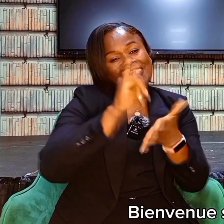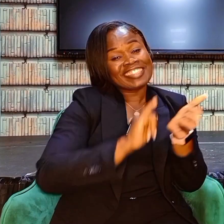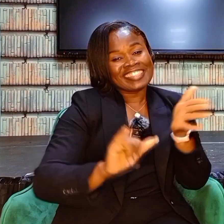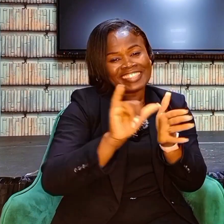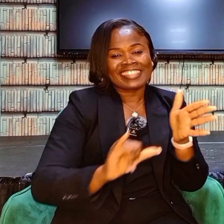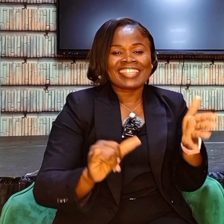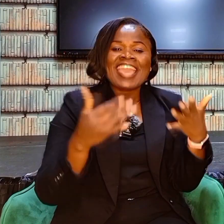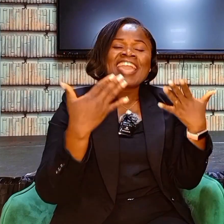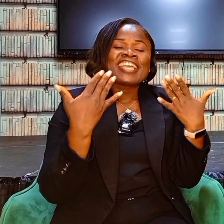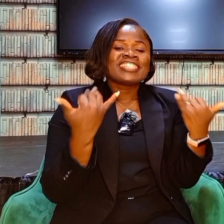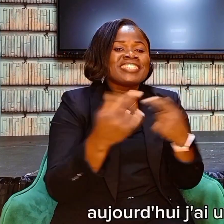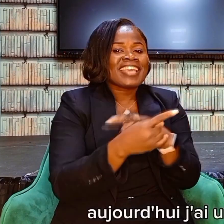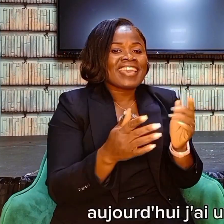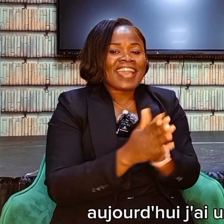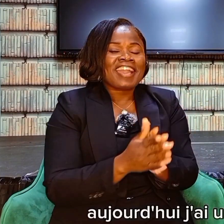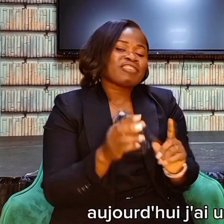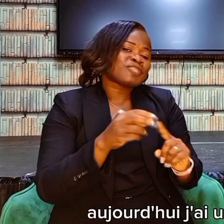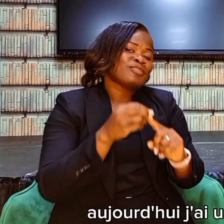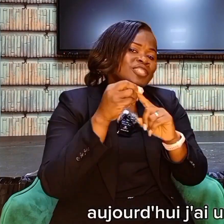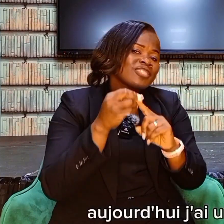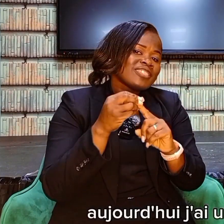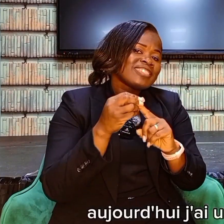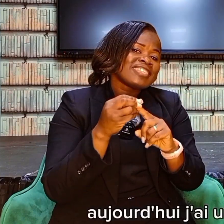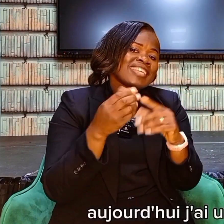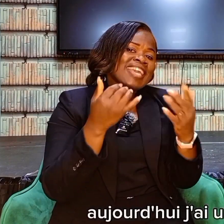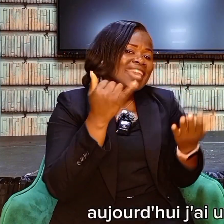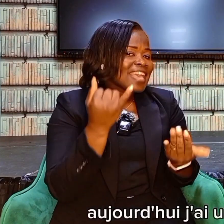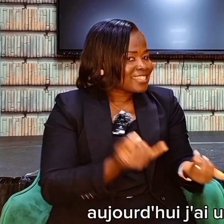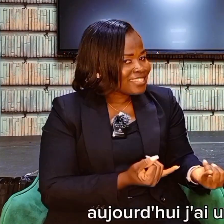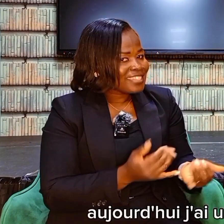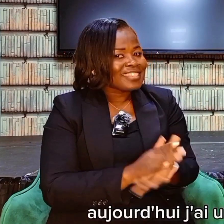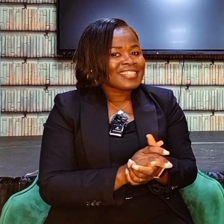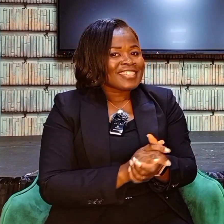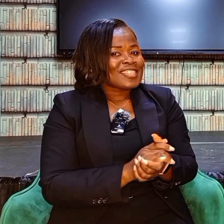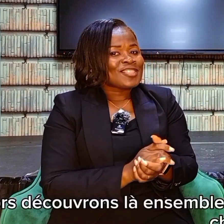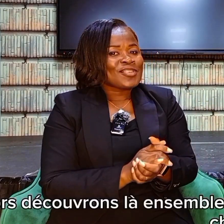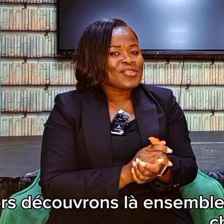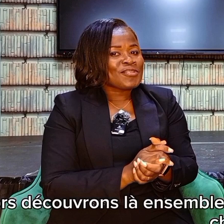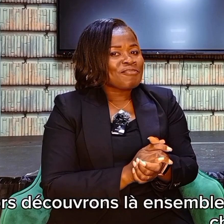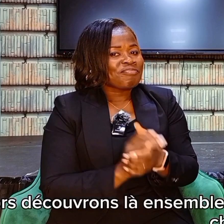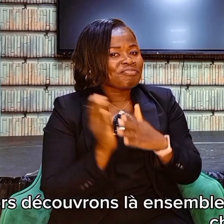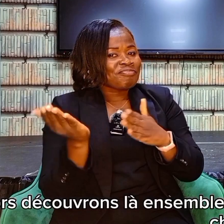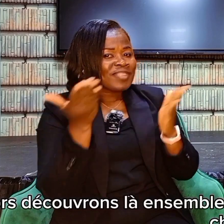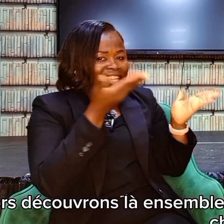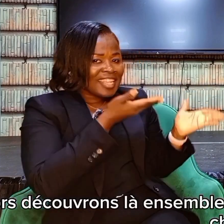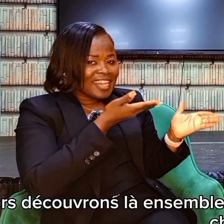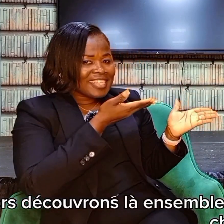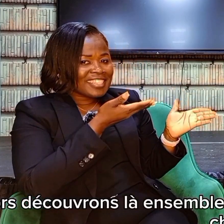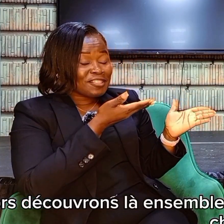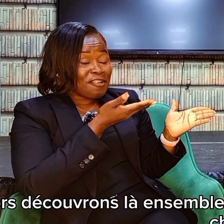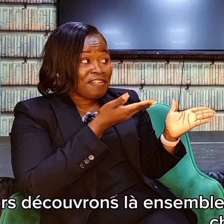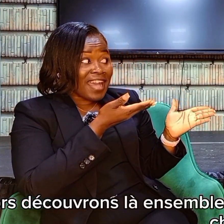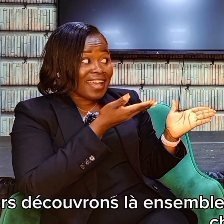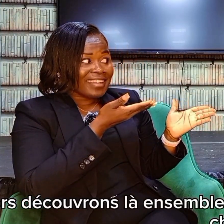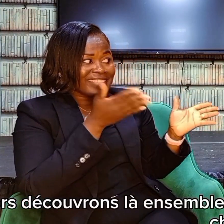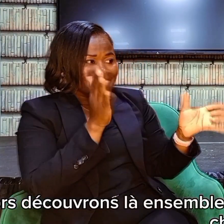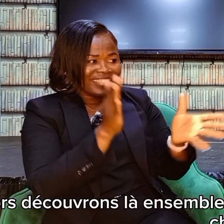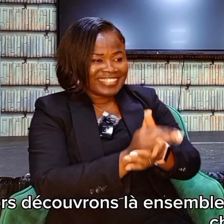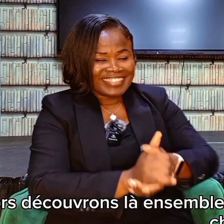channel. Today I have a special guest, so let's